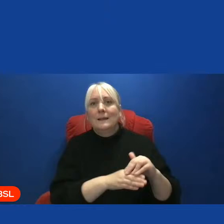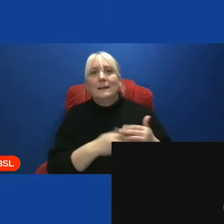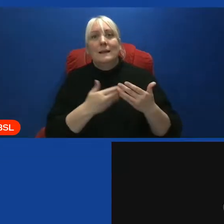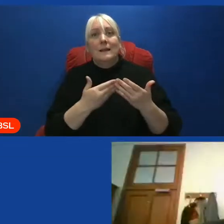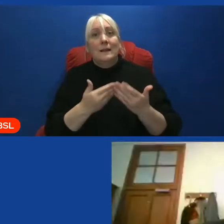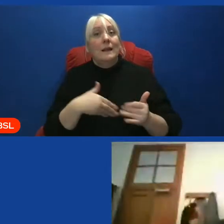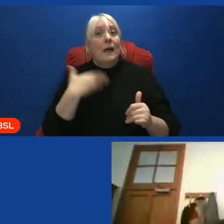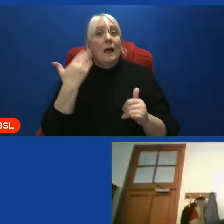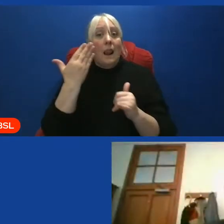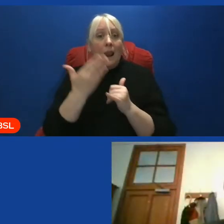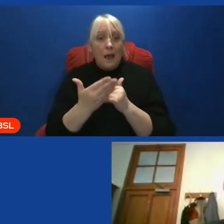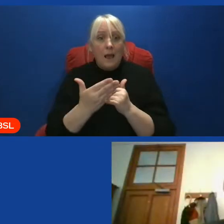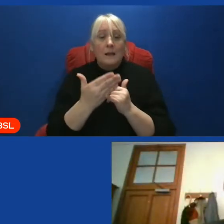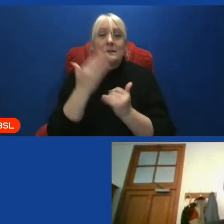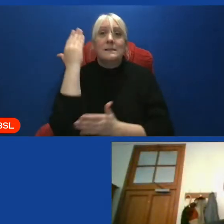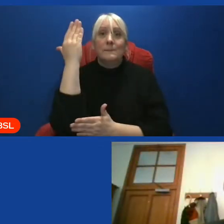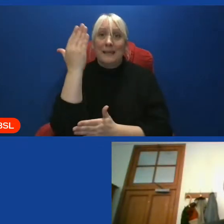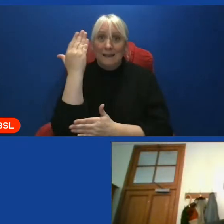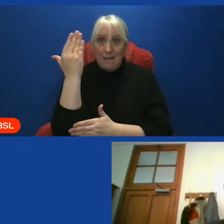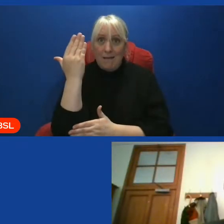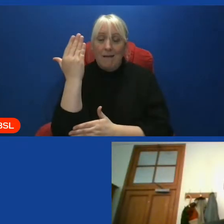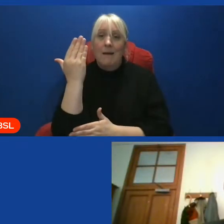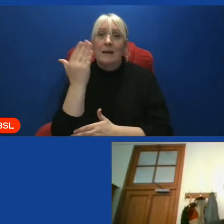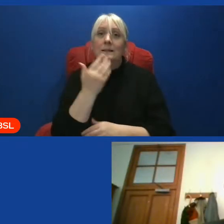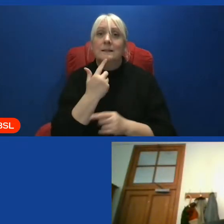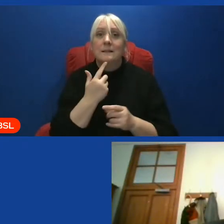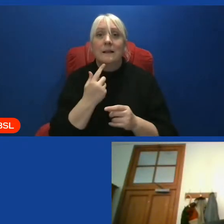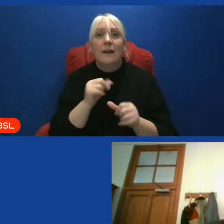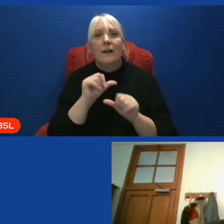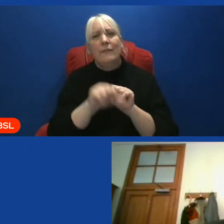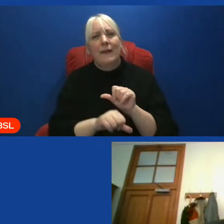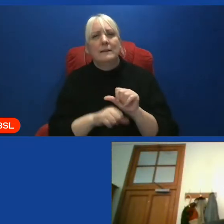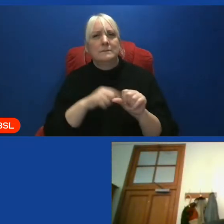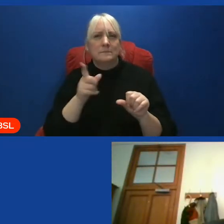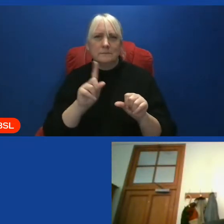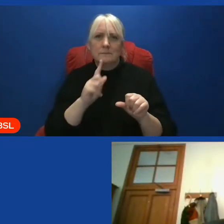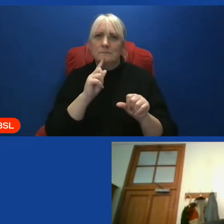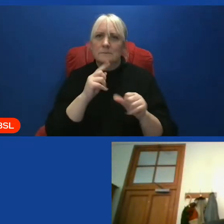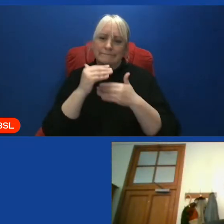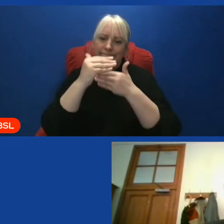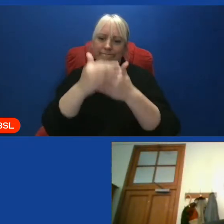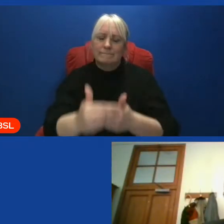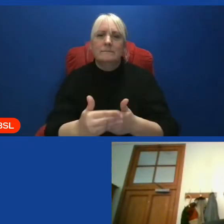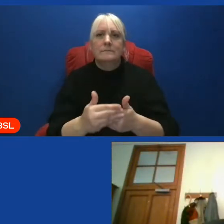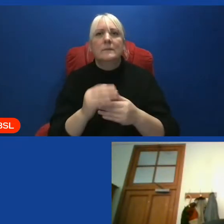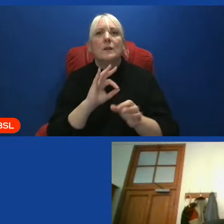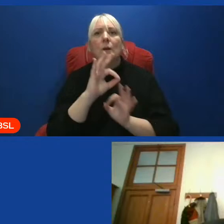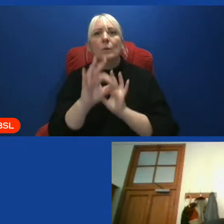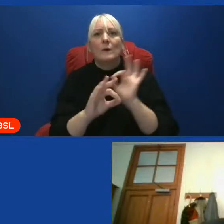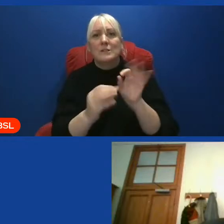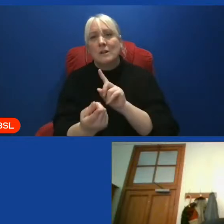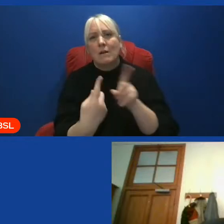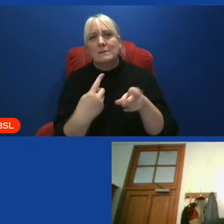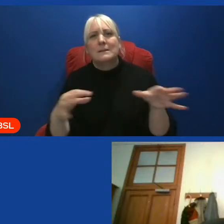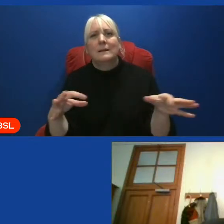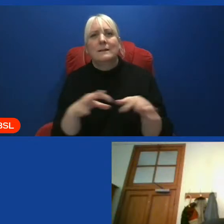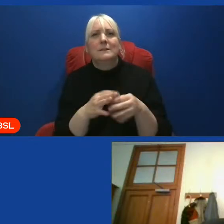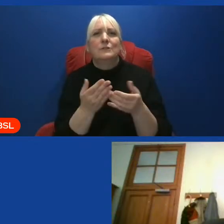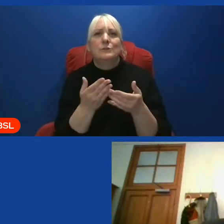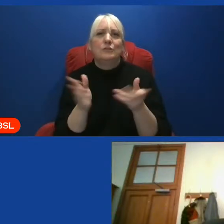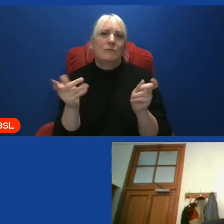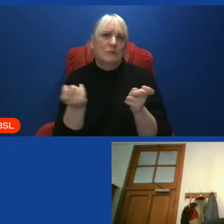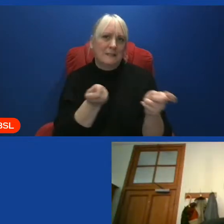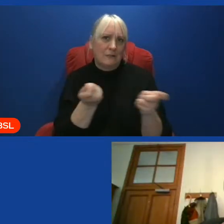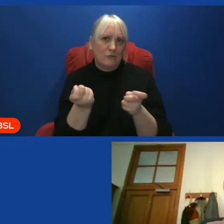our final speaker in this session, and then we will be moving into sort of a Q&A with our General Secretary, Frank Heathcote.